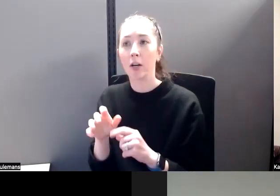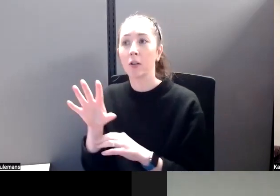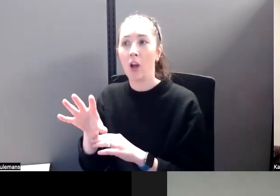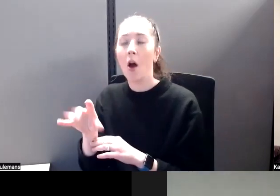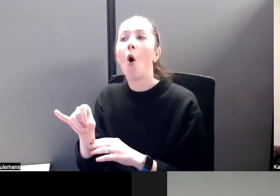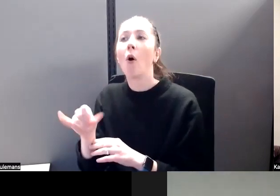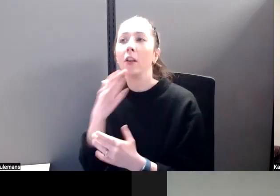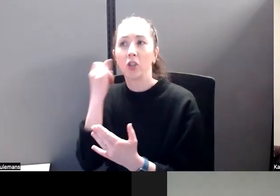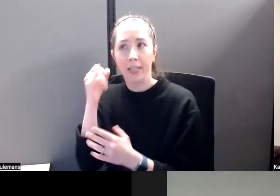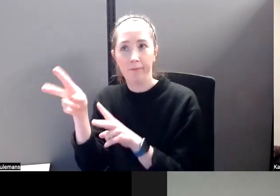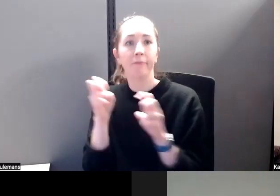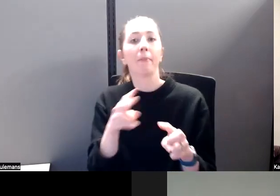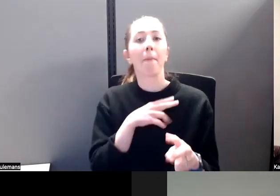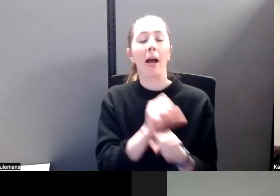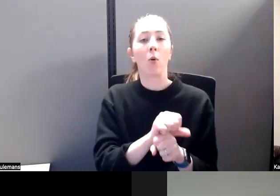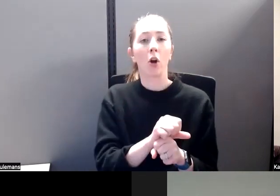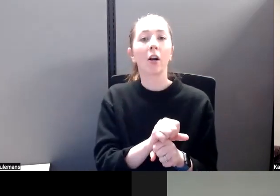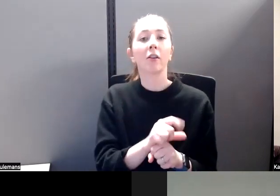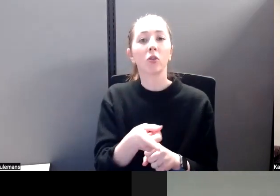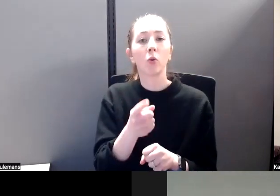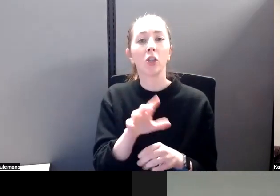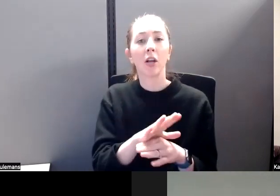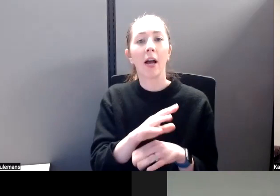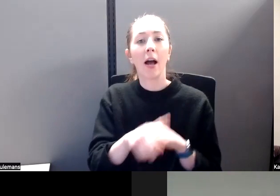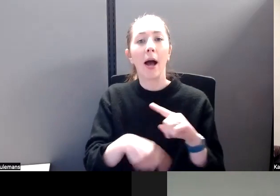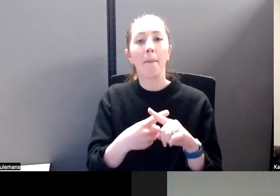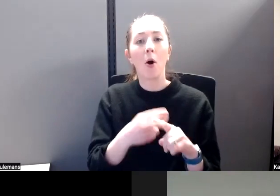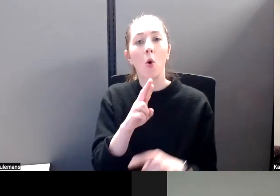I was attempting to try my version of Baz Luhrmann's Romeo